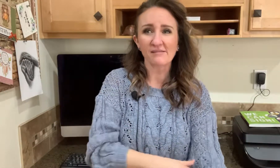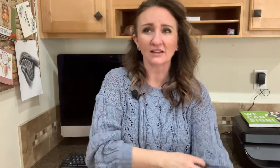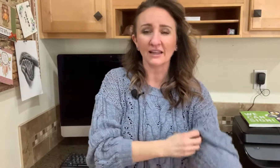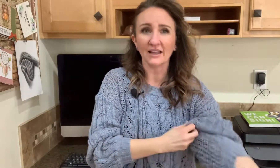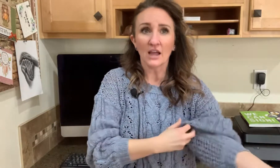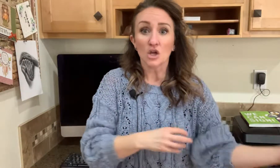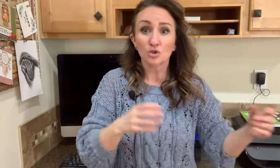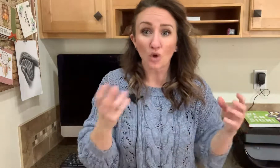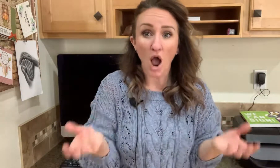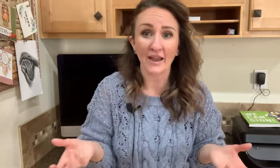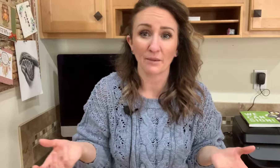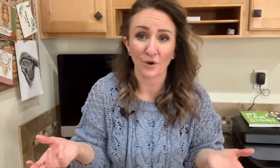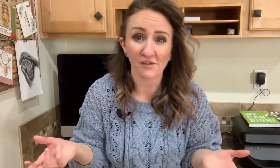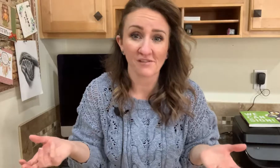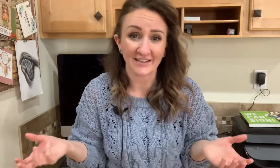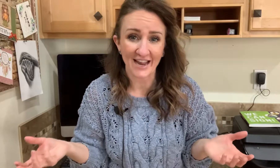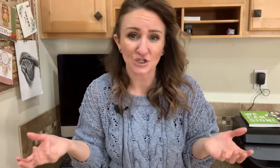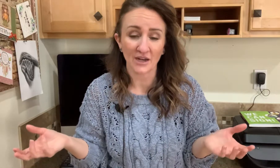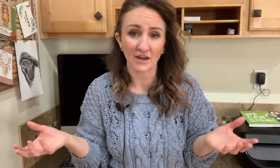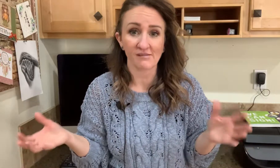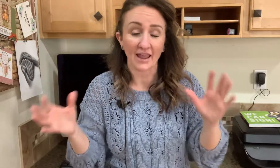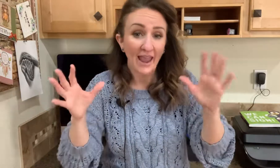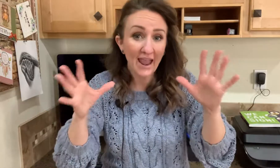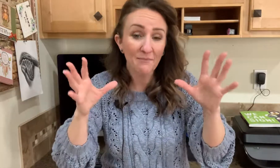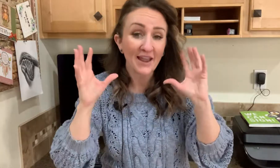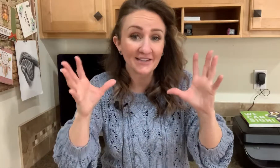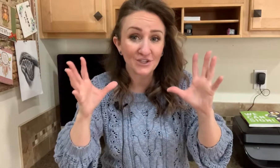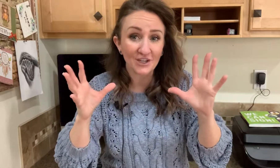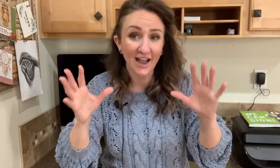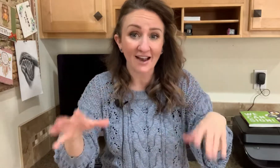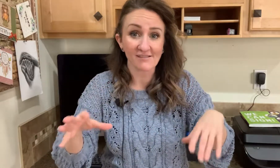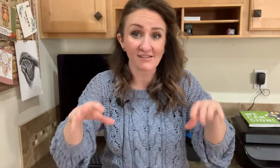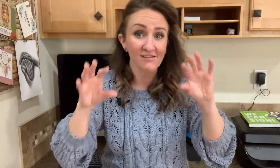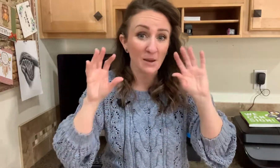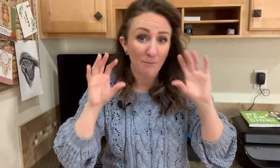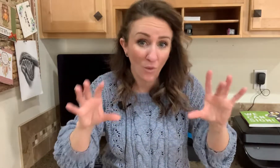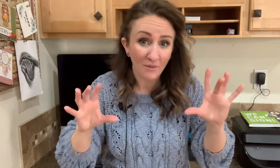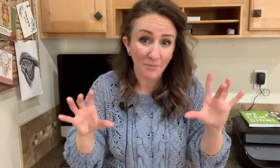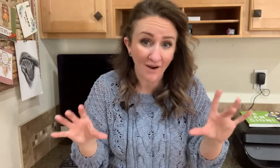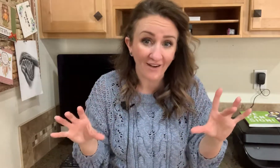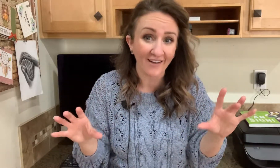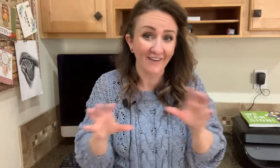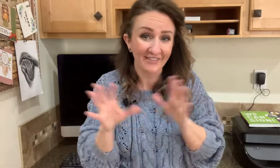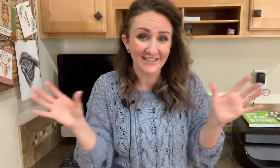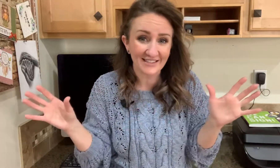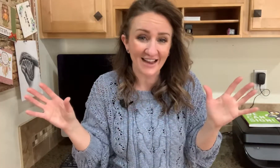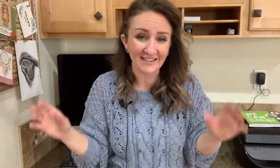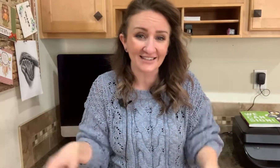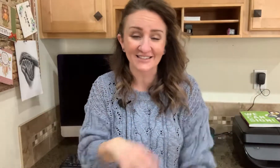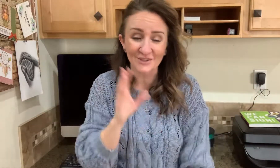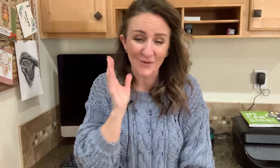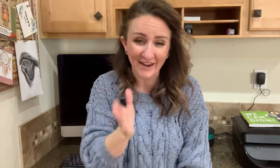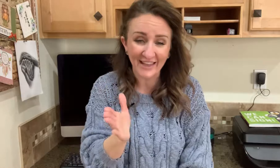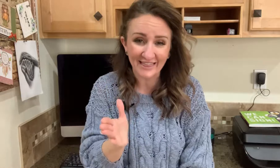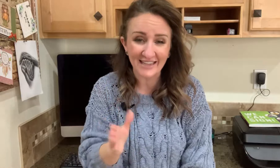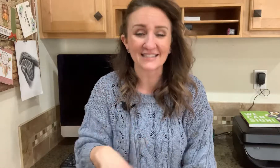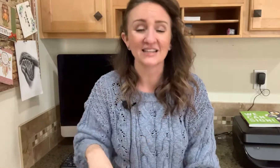basically drawing a person's attention in and saying, hey, pay attention, guys. This is an important part of this sentence. You want to get this.